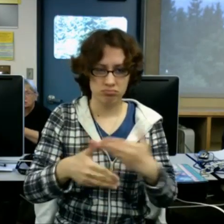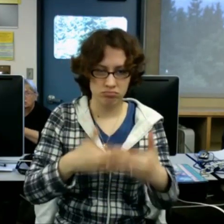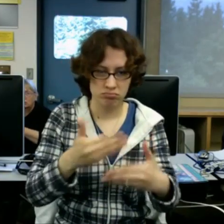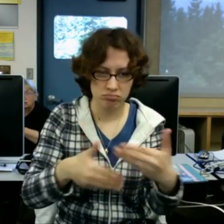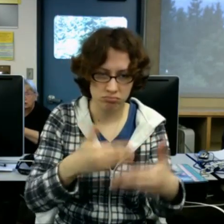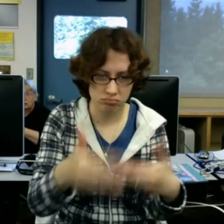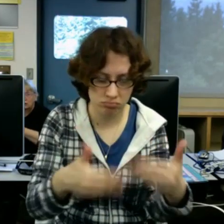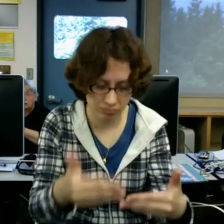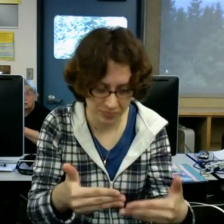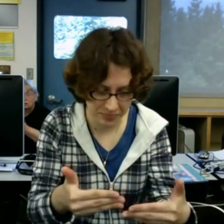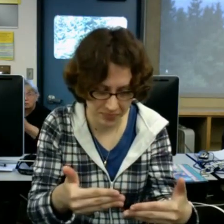So time went along,